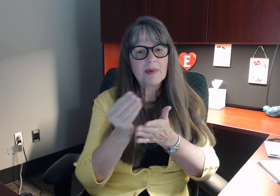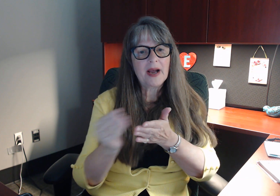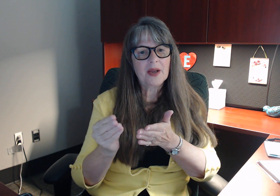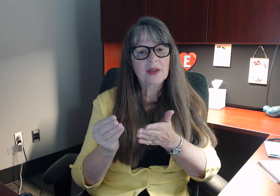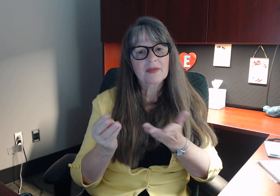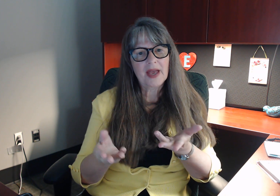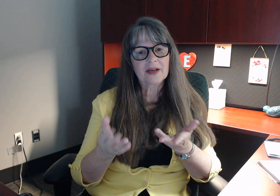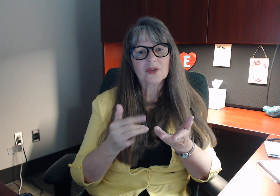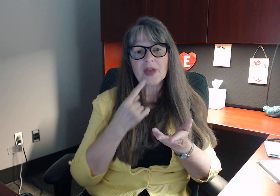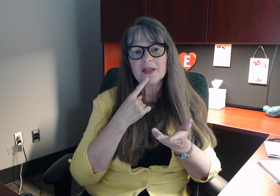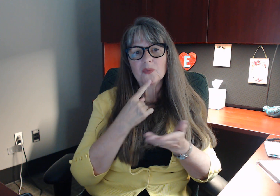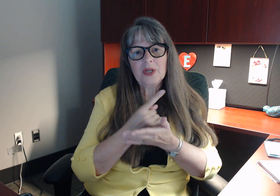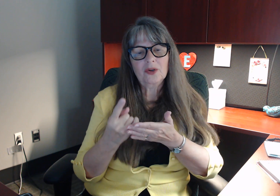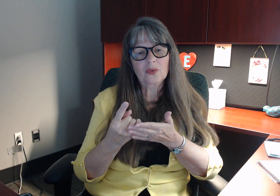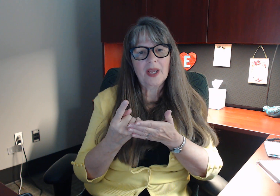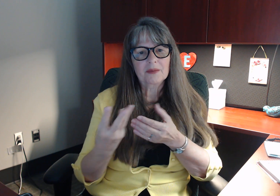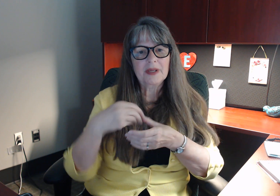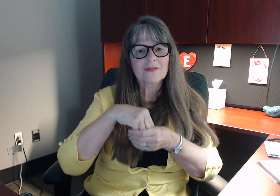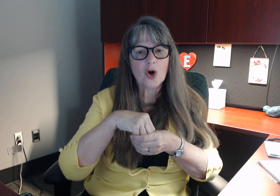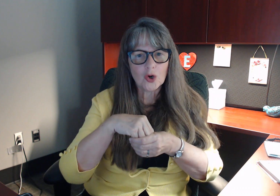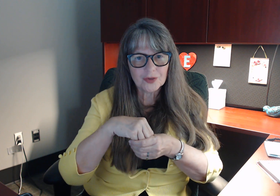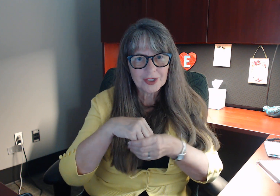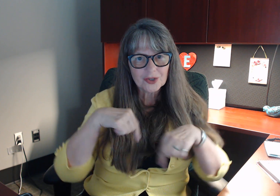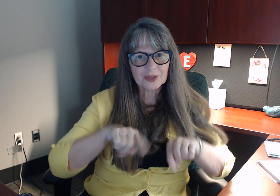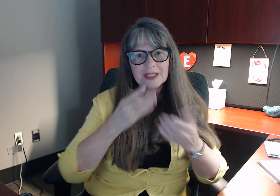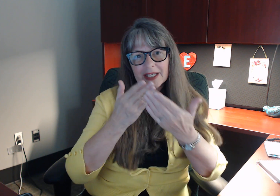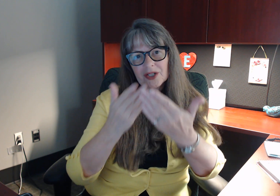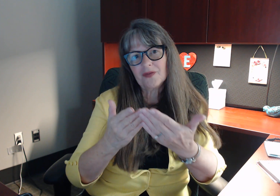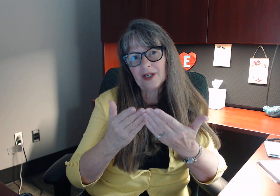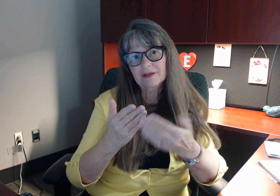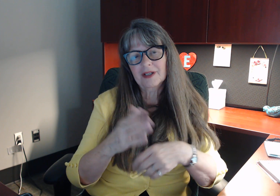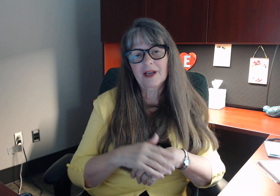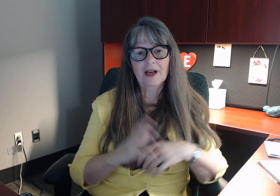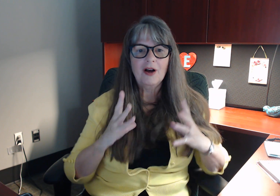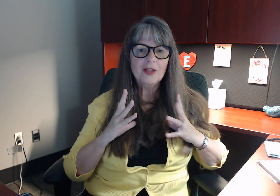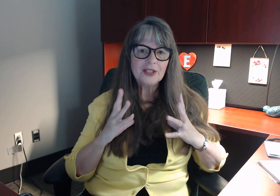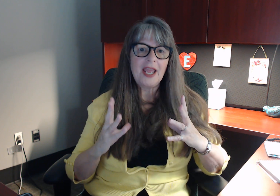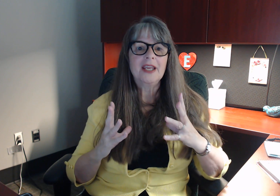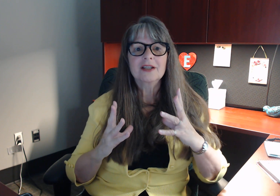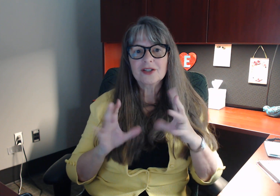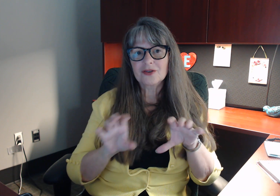buy that, and so that week you can be involved during the Thanksgiving holiday to do that